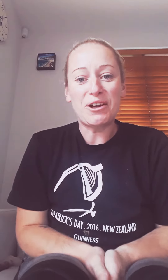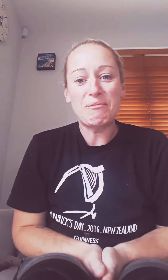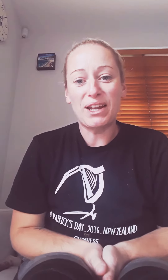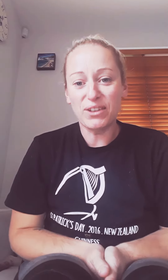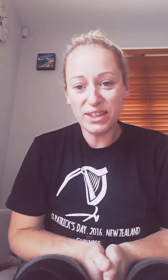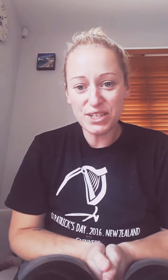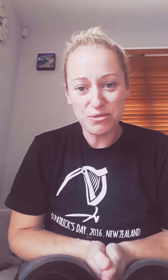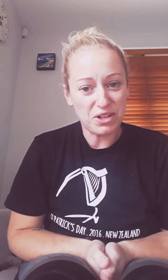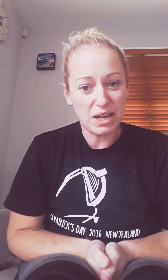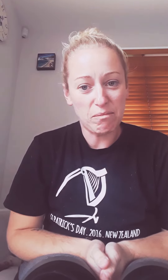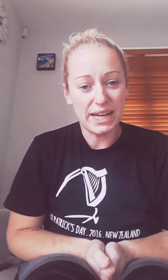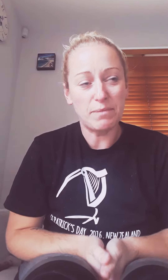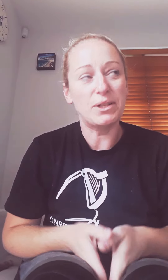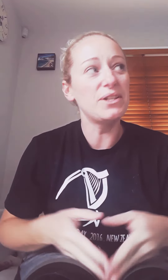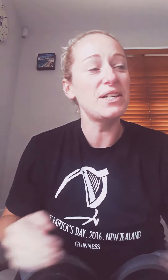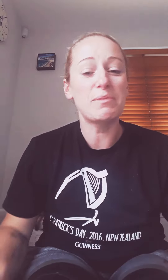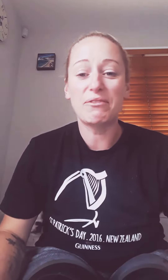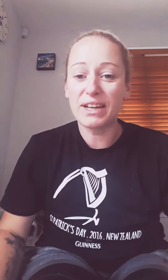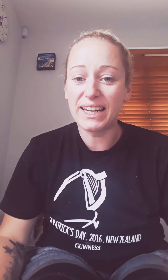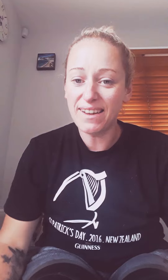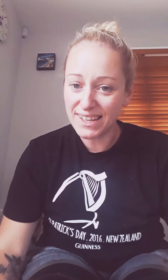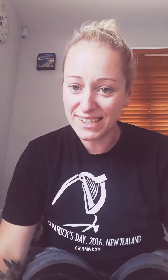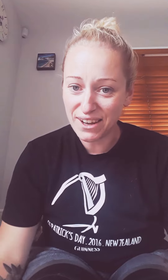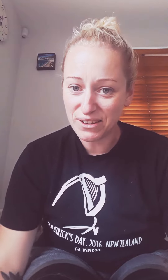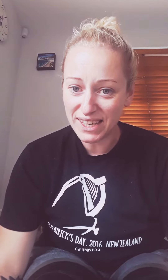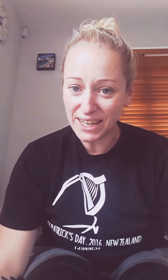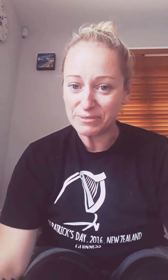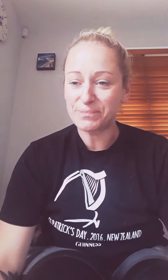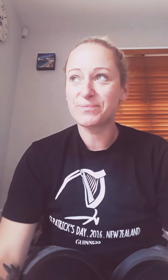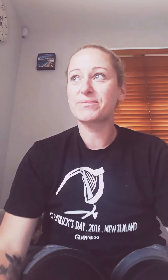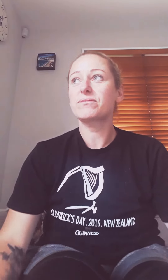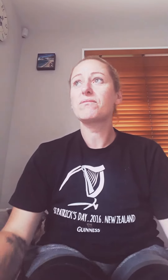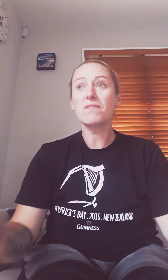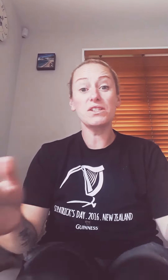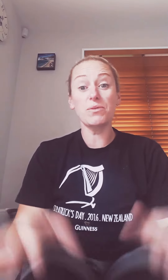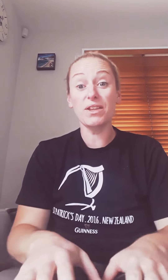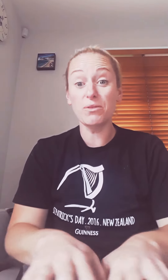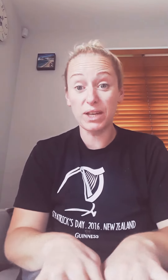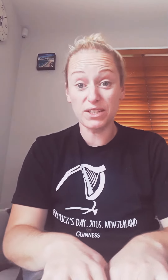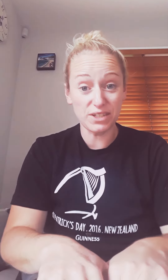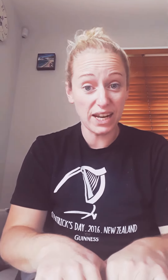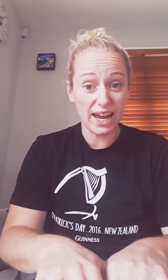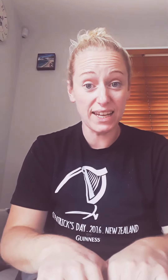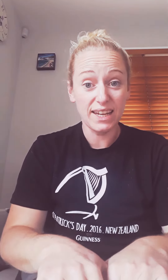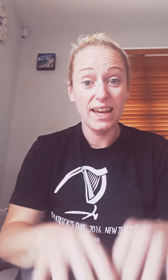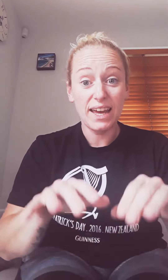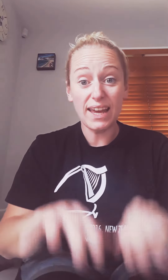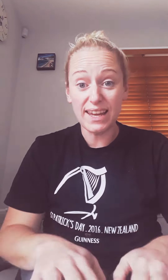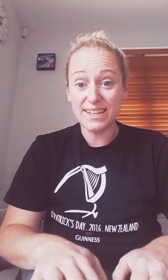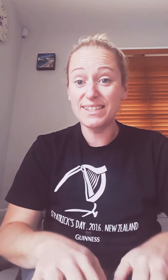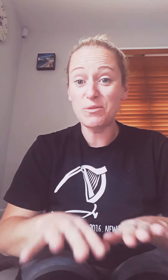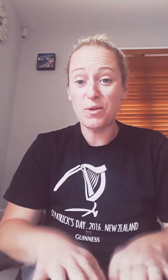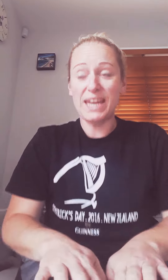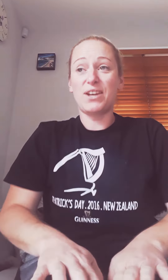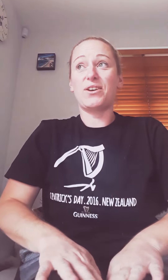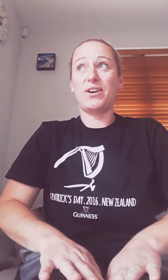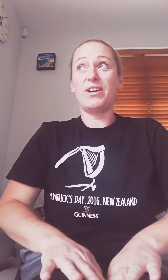a lot of the children in my neighbourhood. It's been really nice to go and see. So what I thought we could do today is we